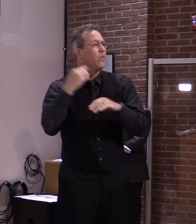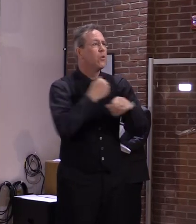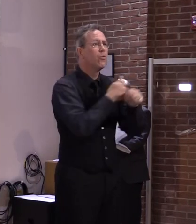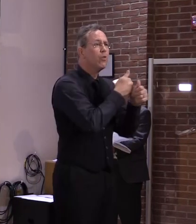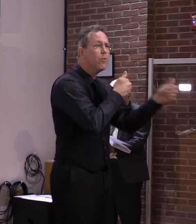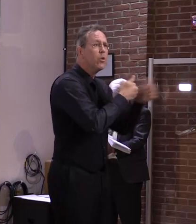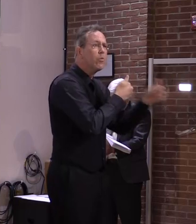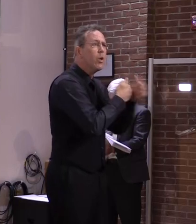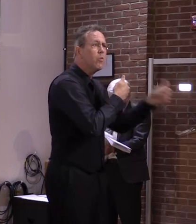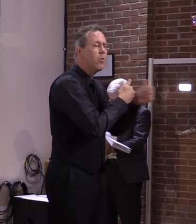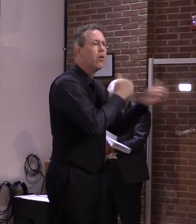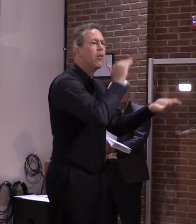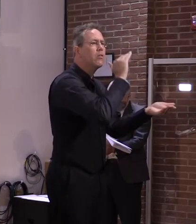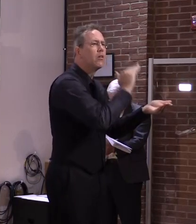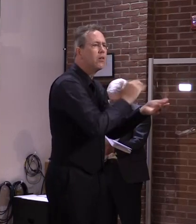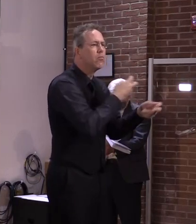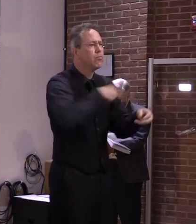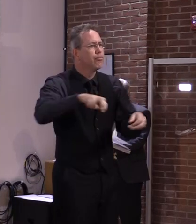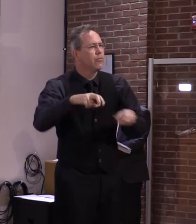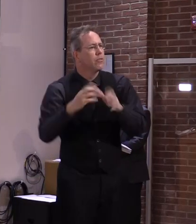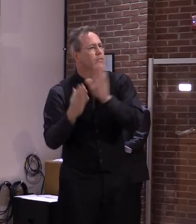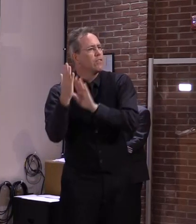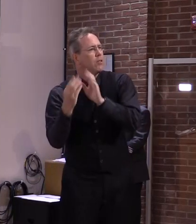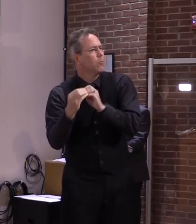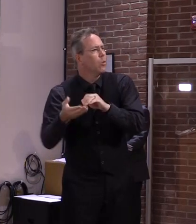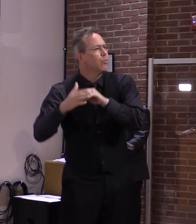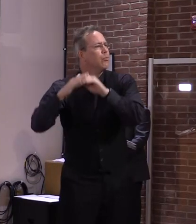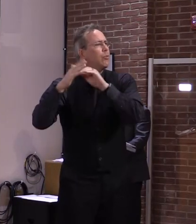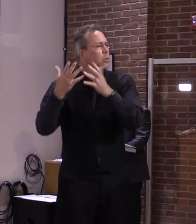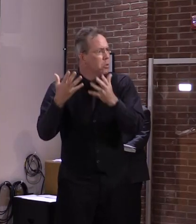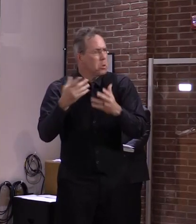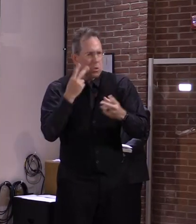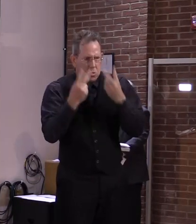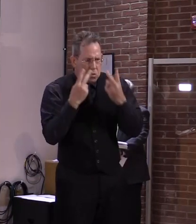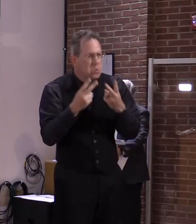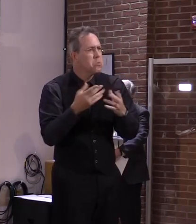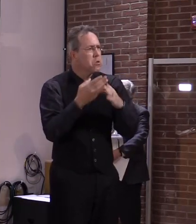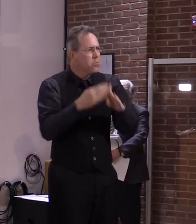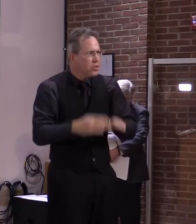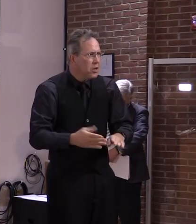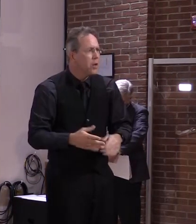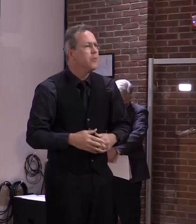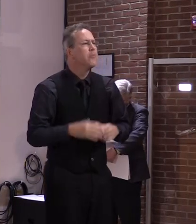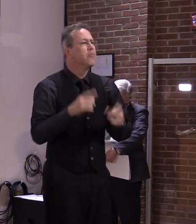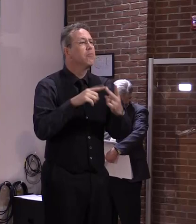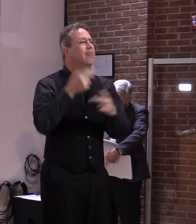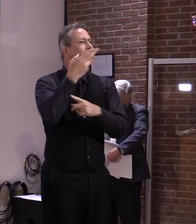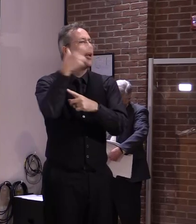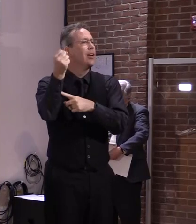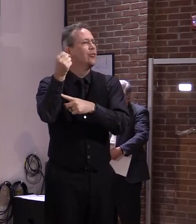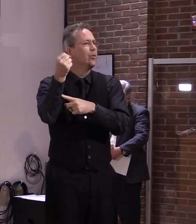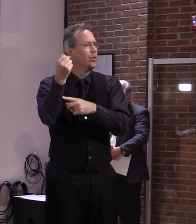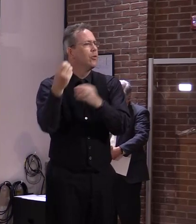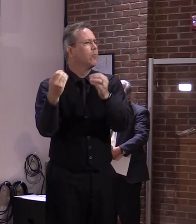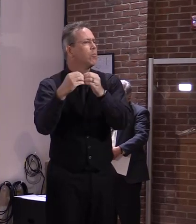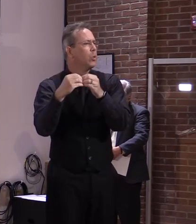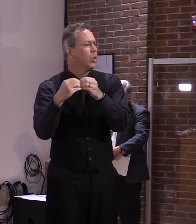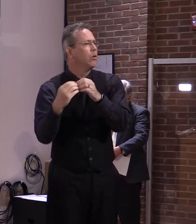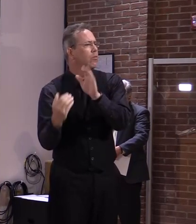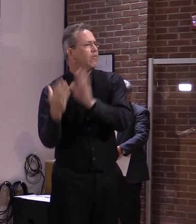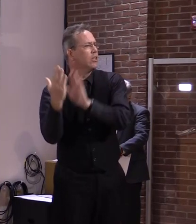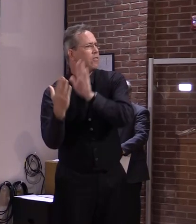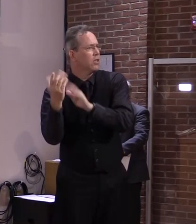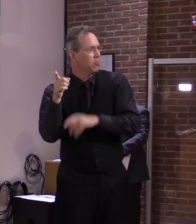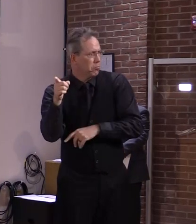level, we see that most of this increase came from a significant increase in the amount of in-person at the high school level. The amount of